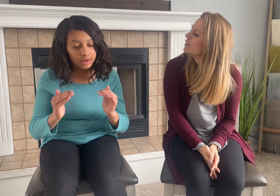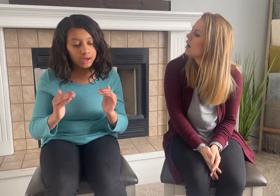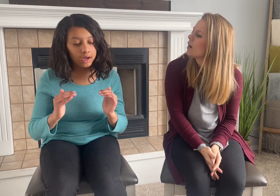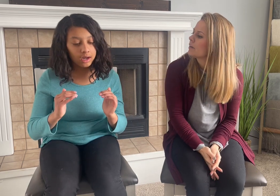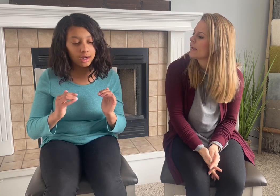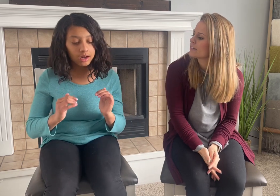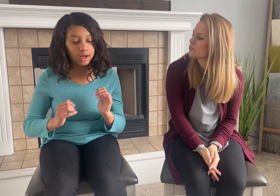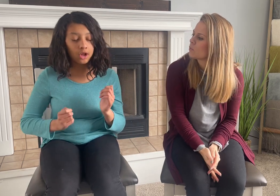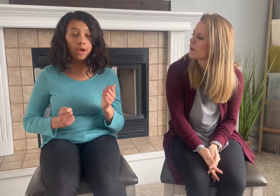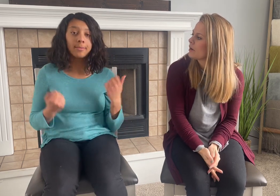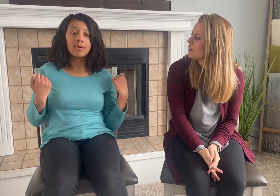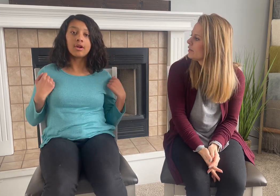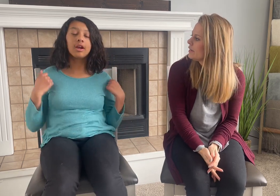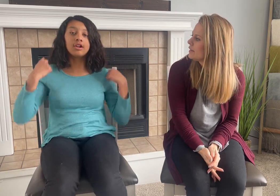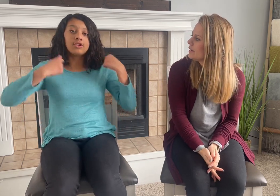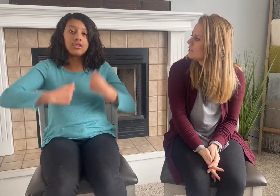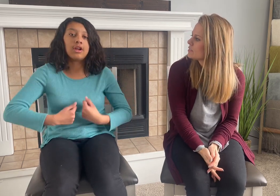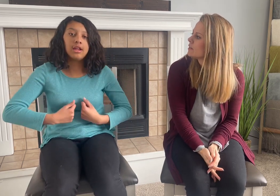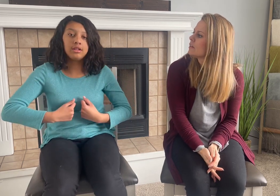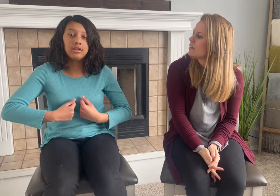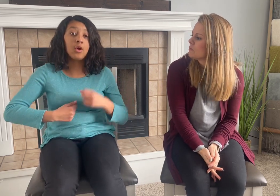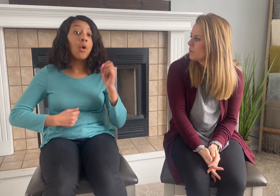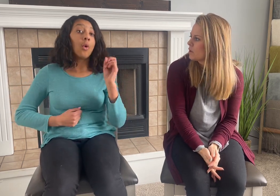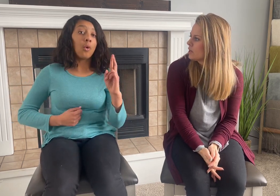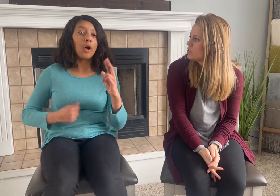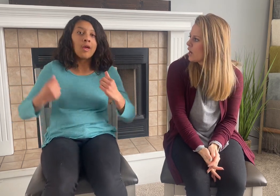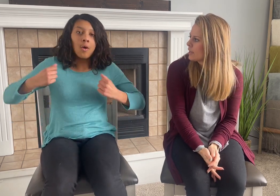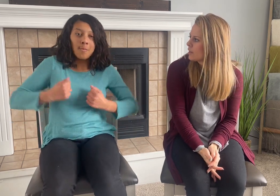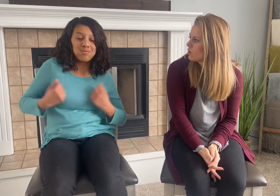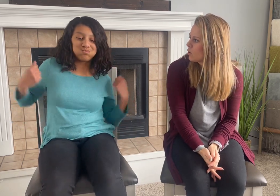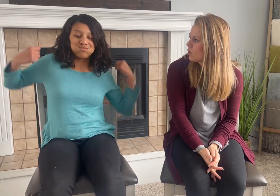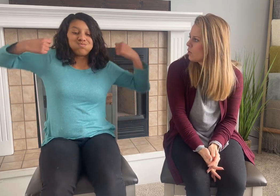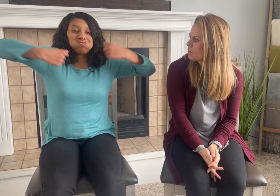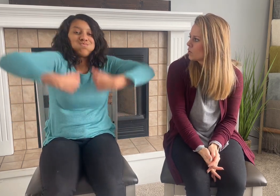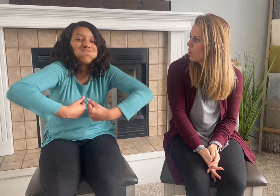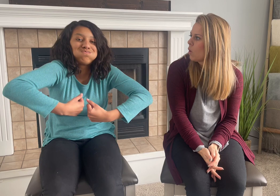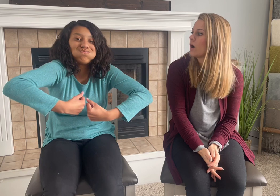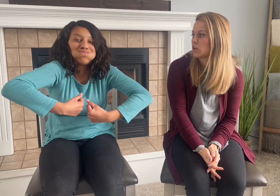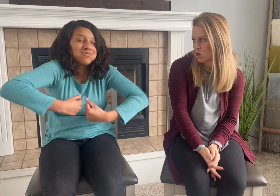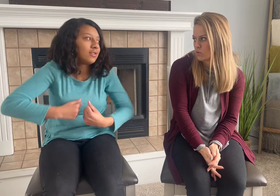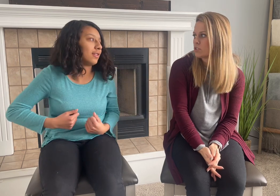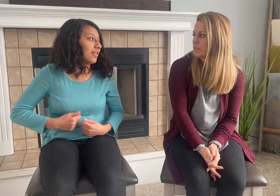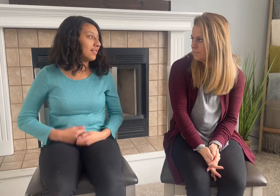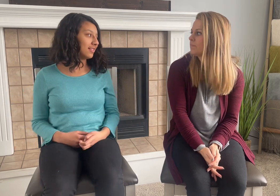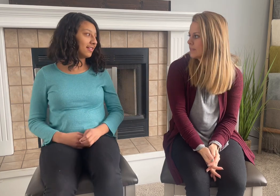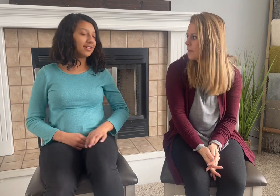Our next word is put on a jacket or a coat. Yep.